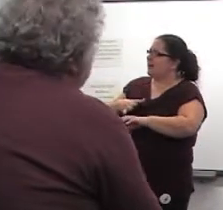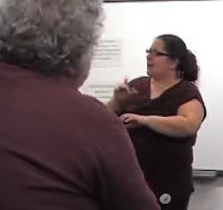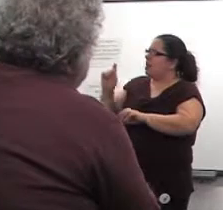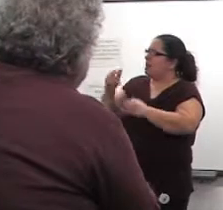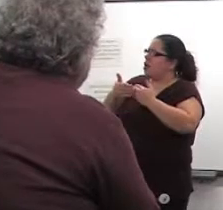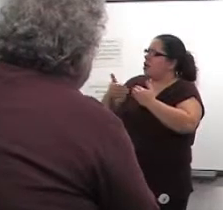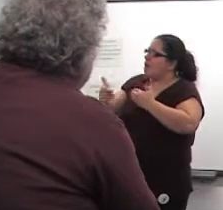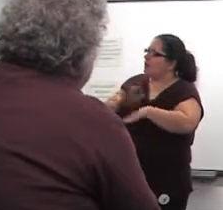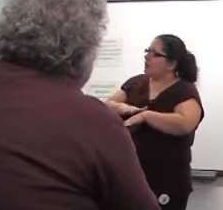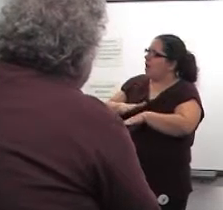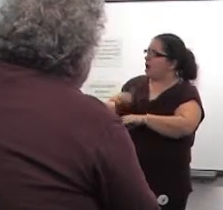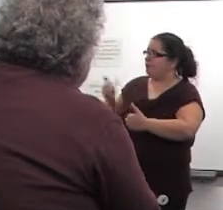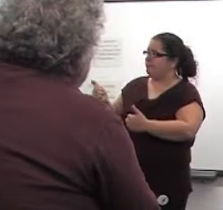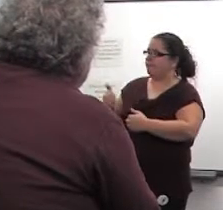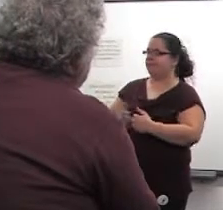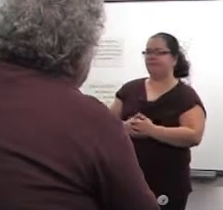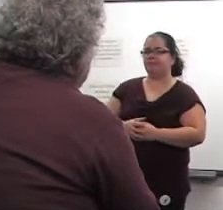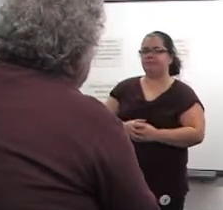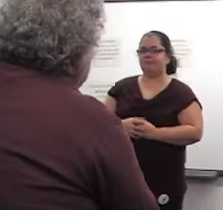bit more time."